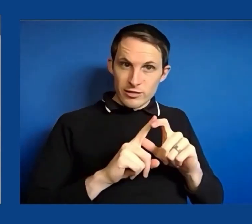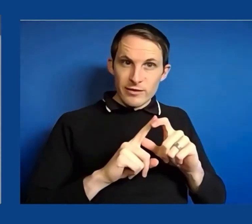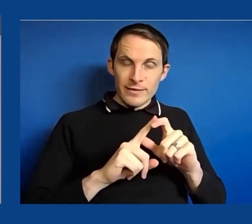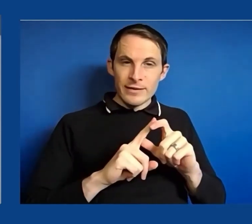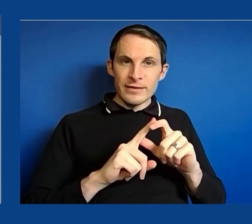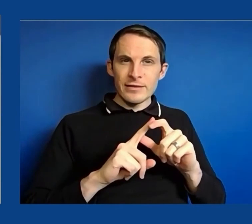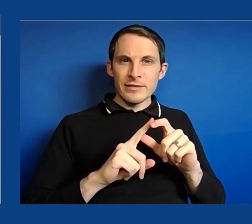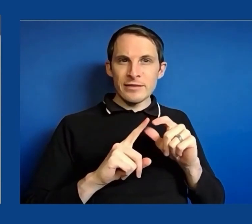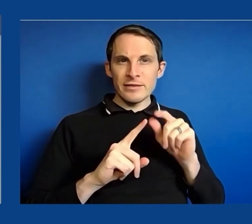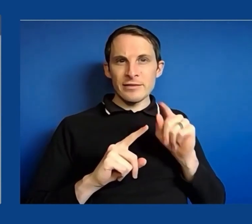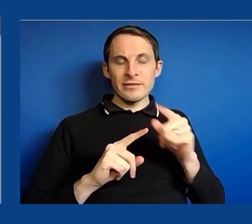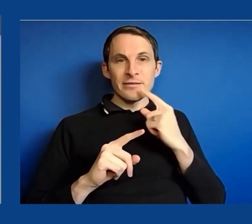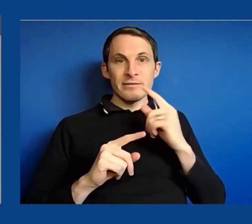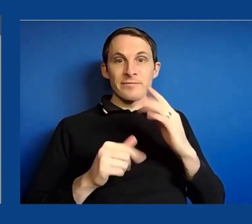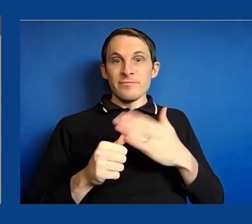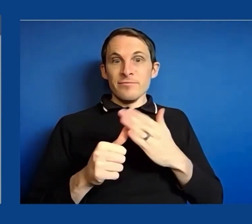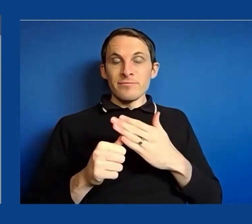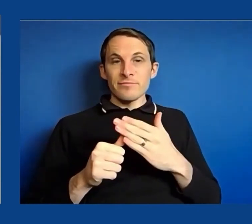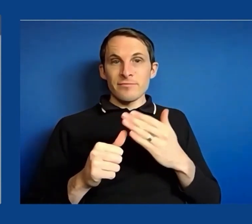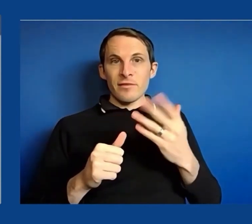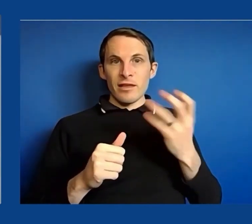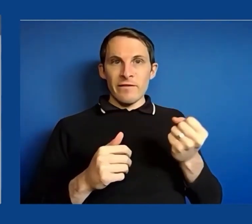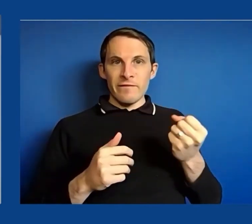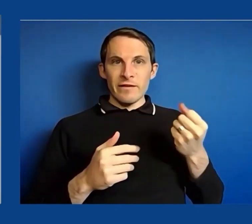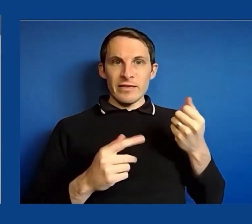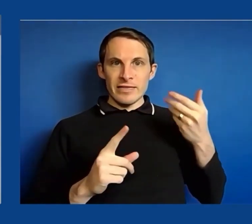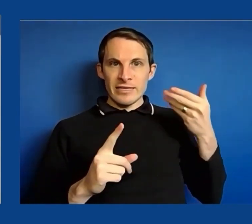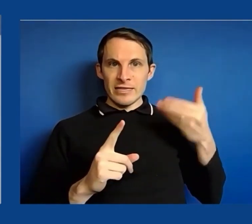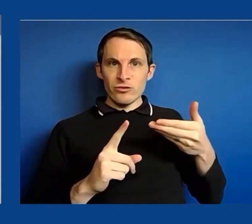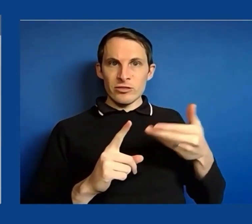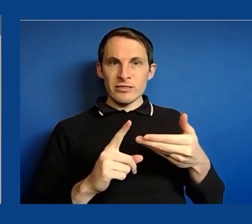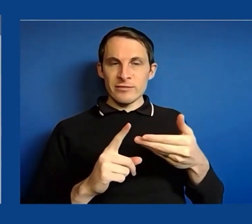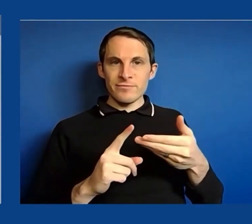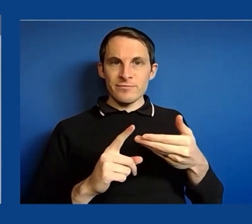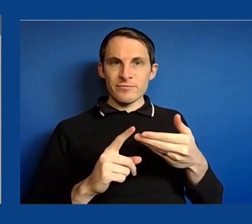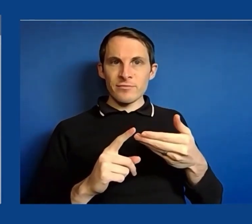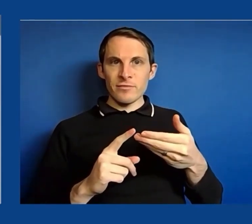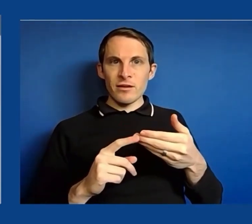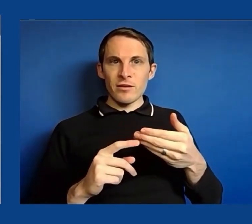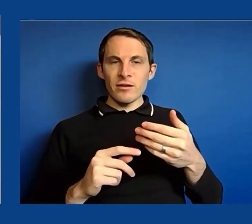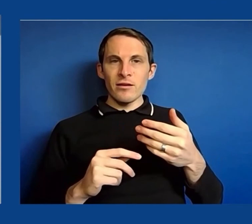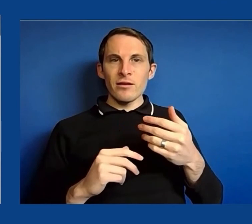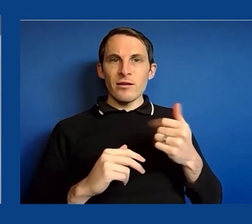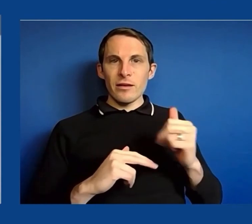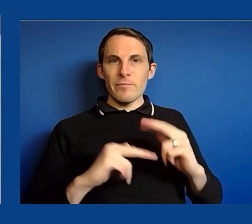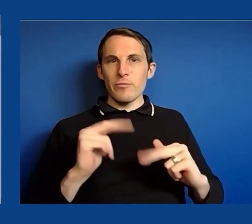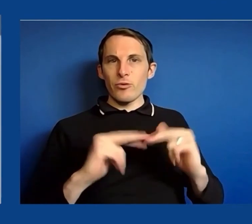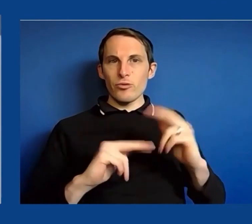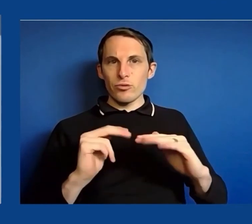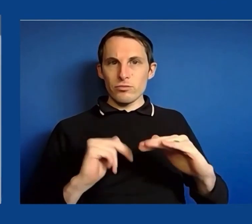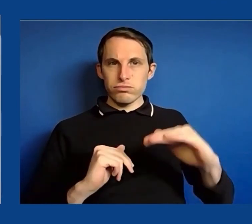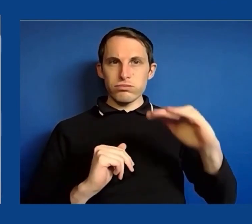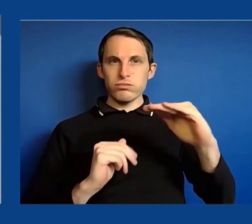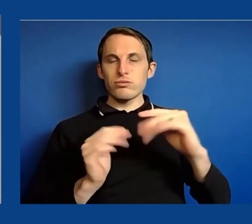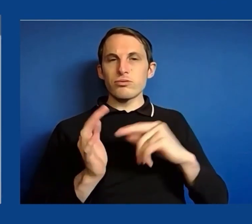it's inherited. You're scaffolded through your years to take on that role